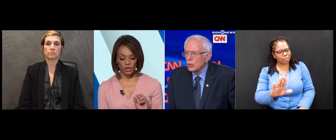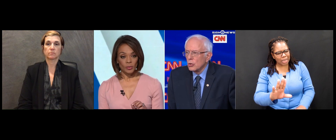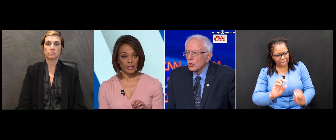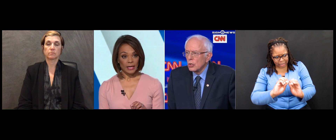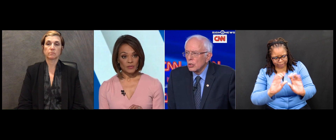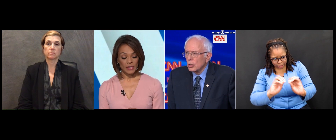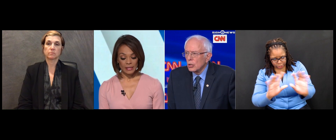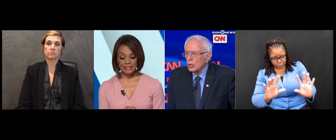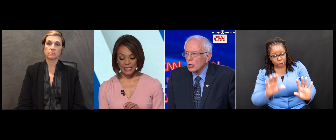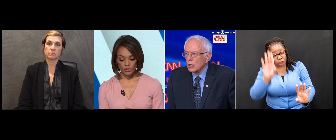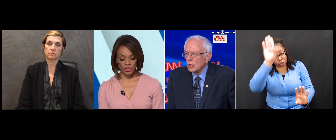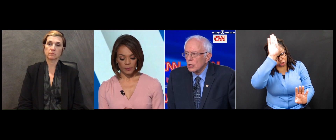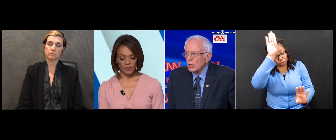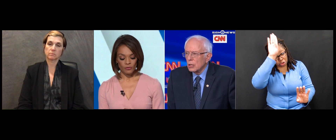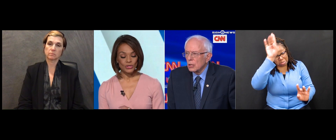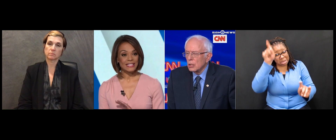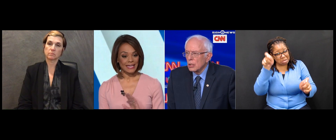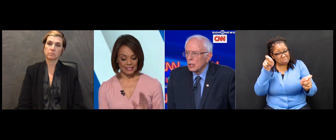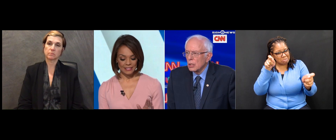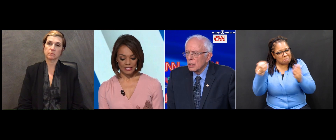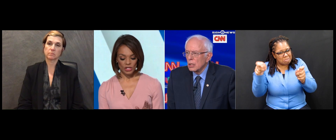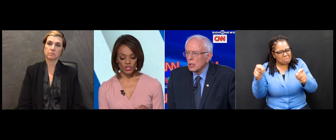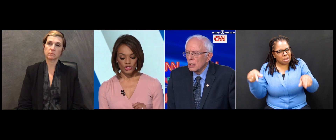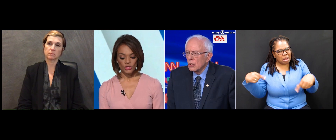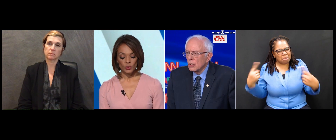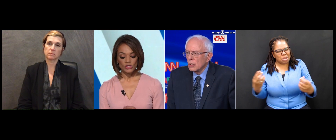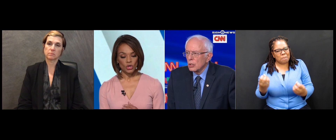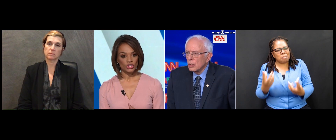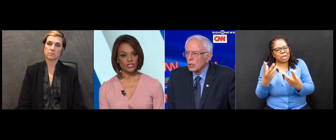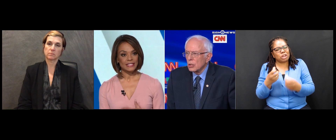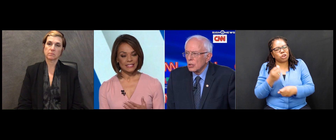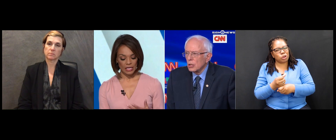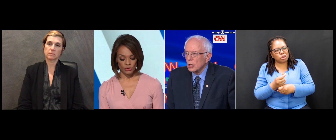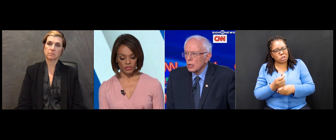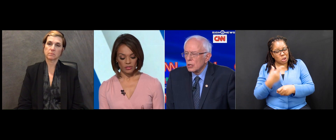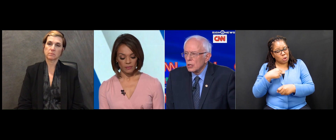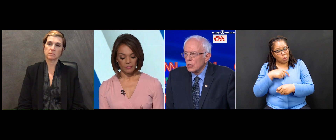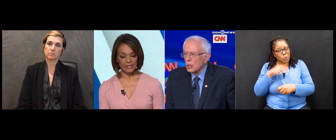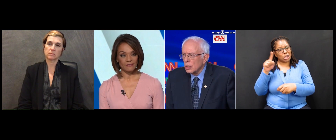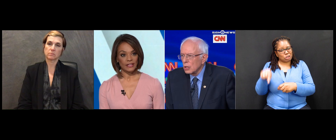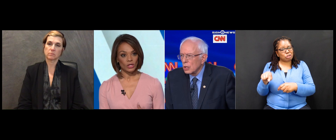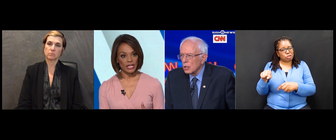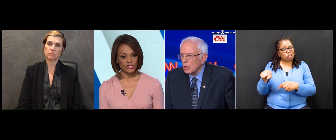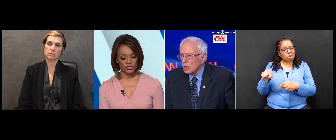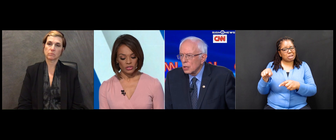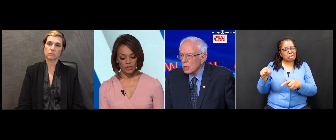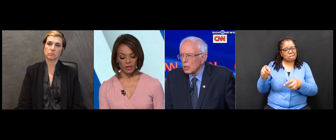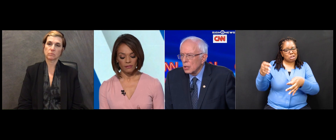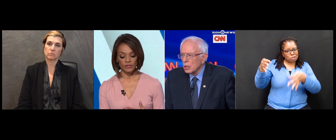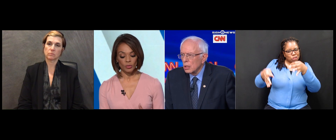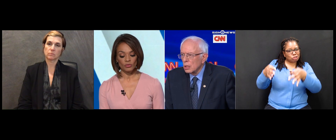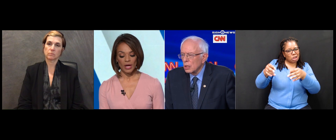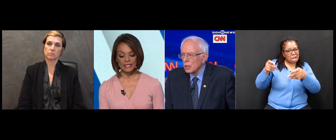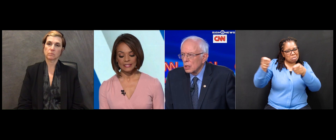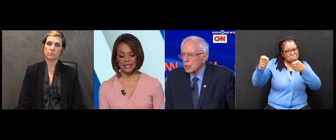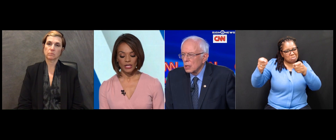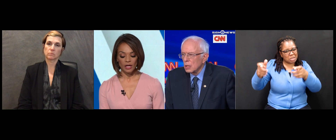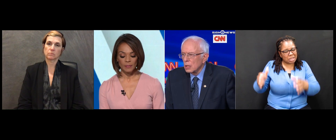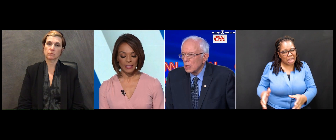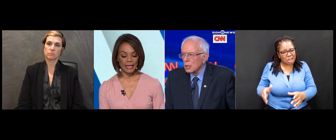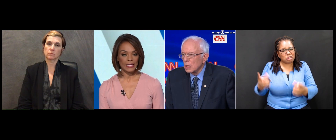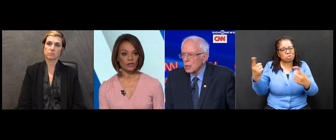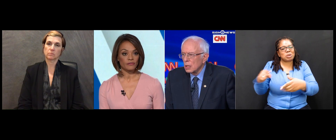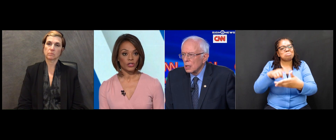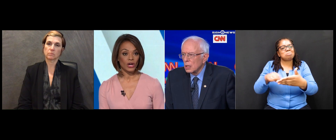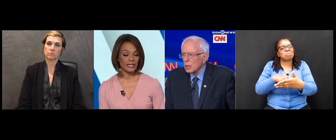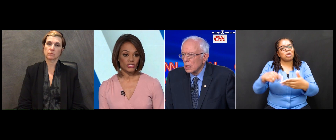Cuba has been a dictatorship for decades. Shouldn't we judge dictators by the violation of human rights and not